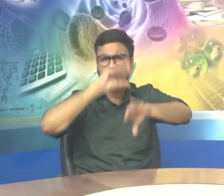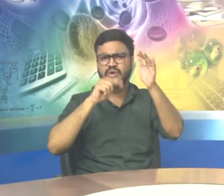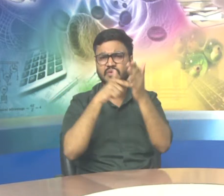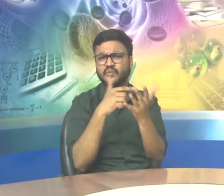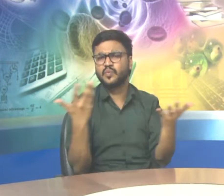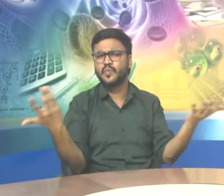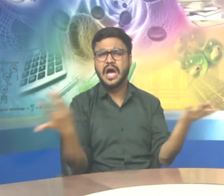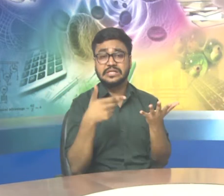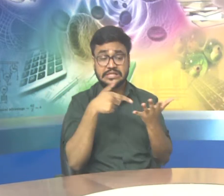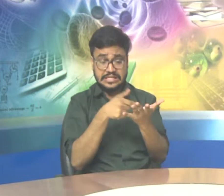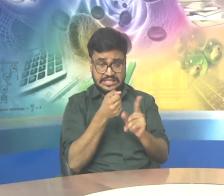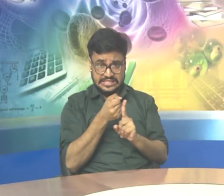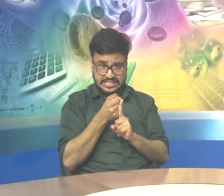object.